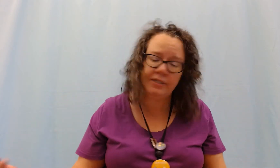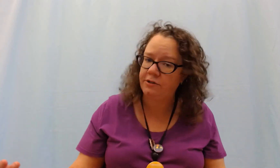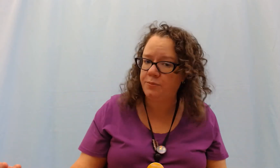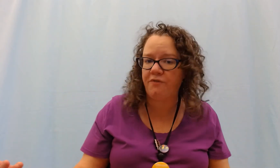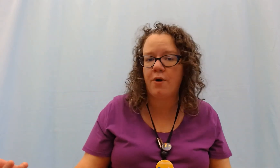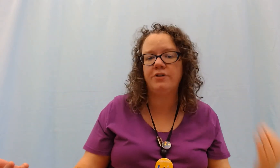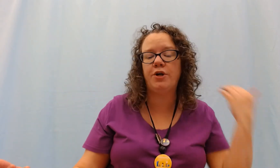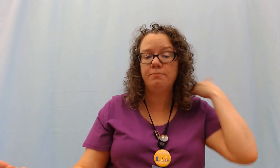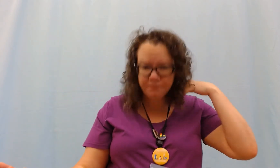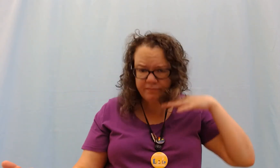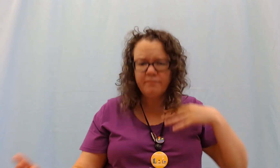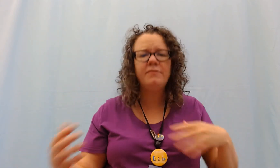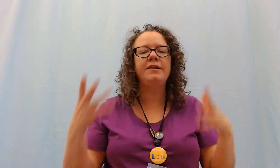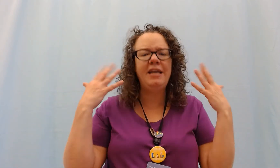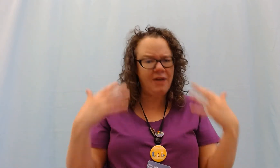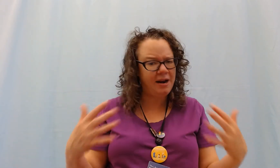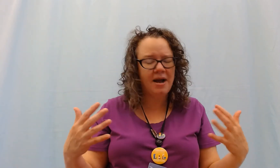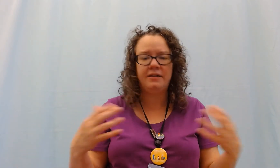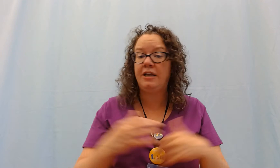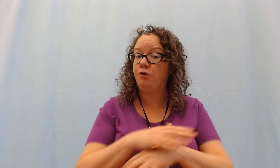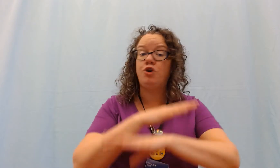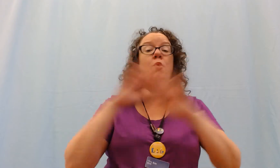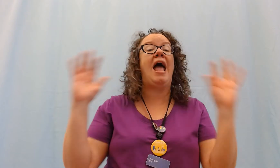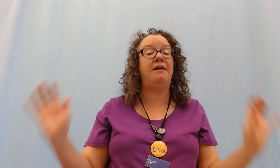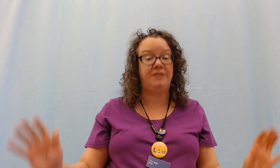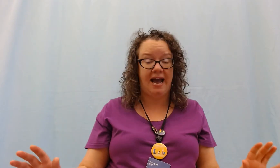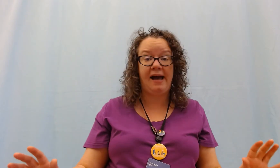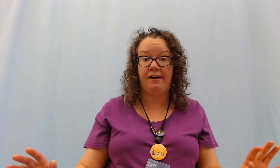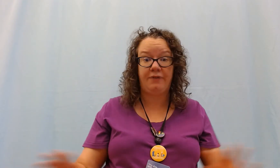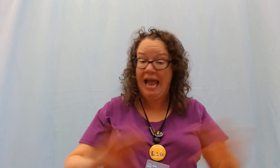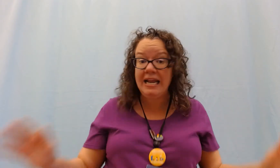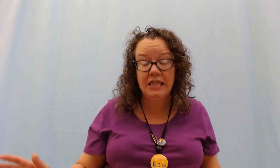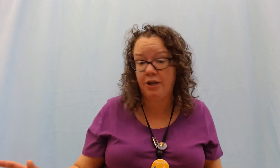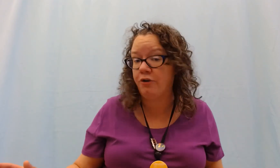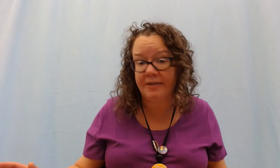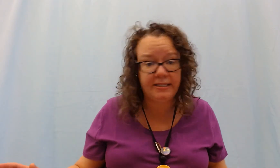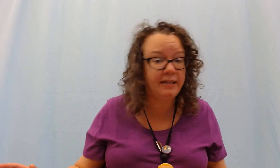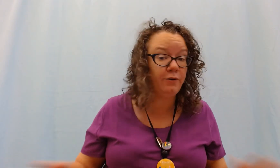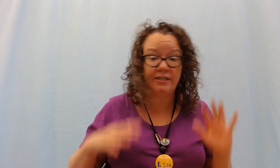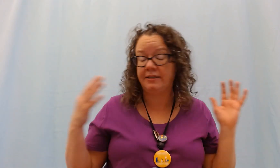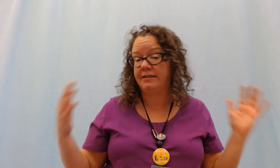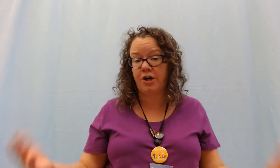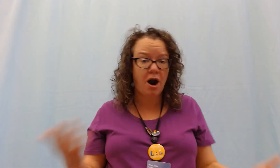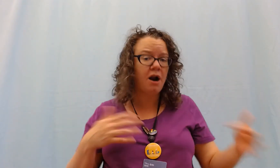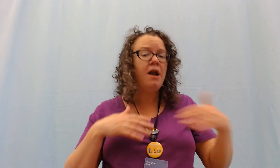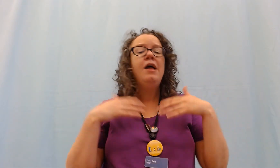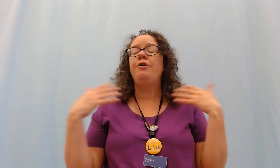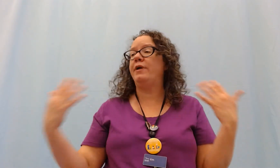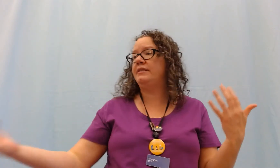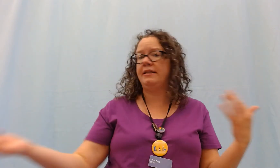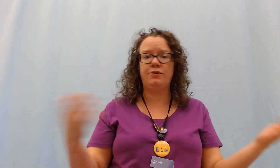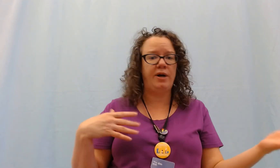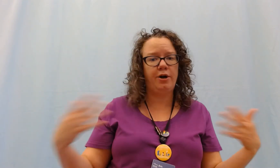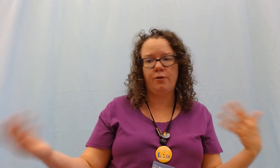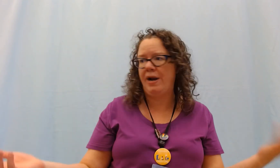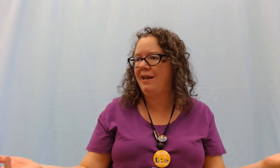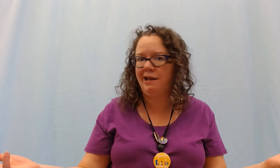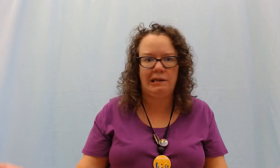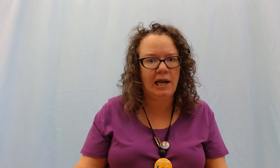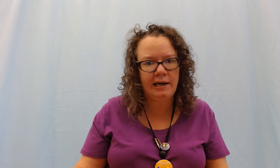sounds before. So keep that in mind that you don't have to have anything. You can sing this in the car. You can sing this while you're waiting in line at